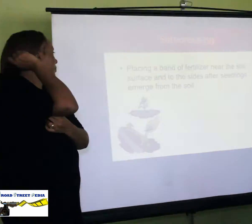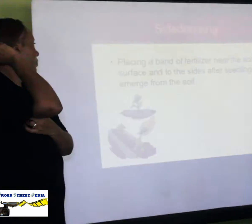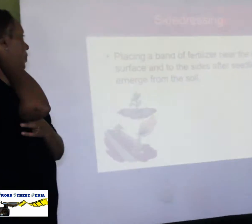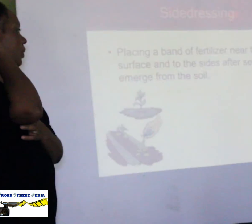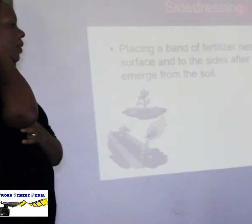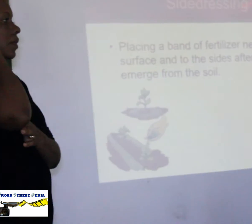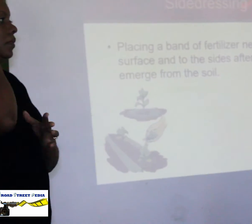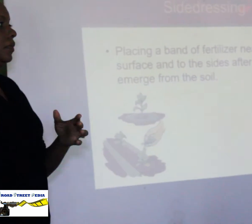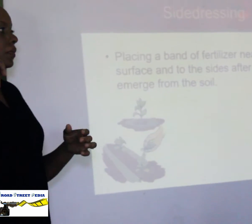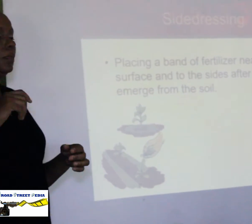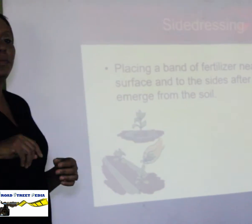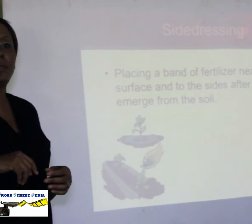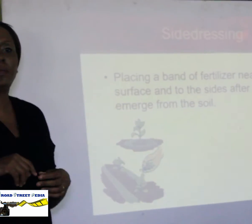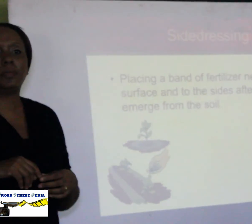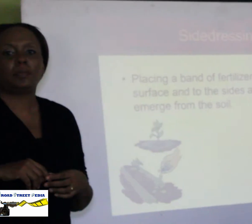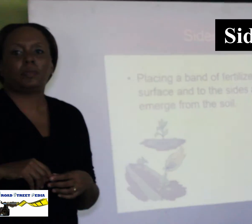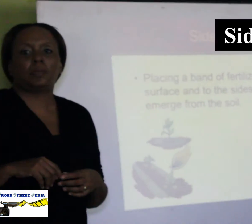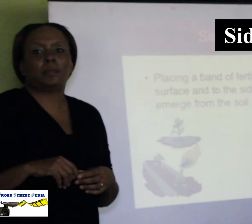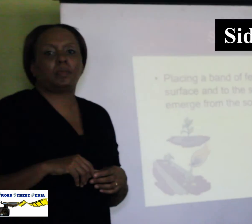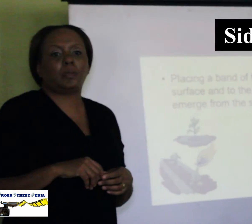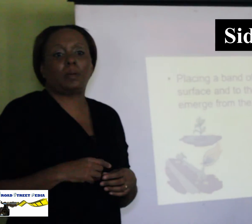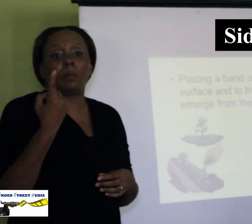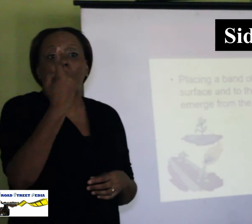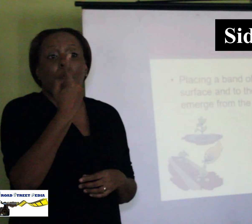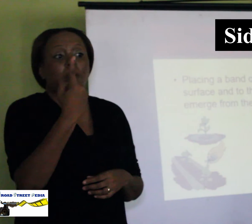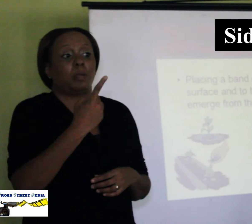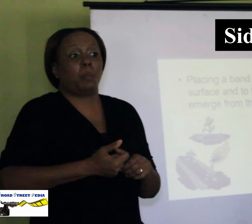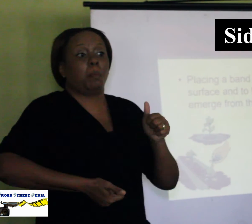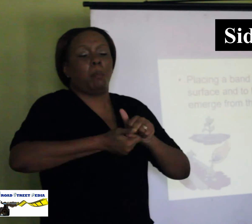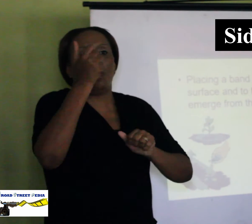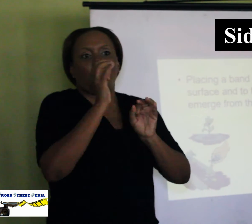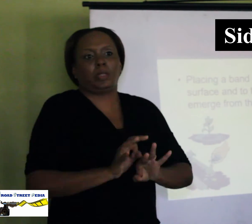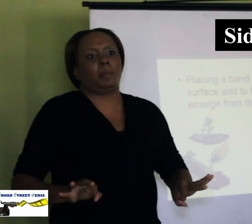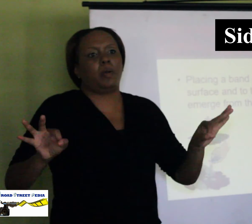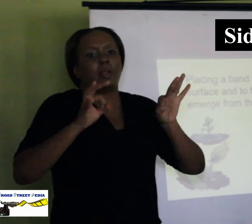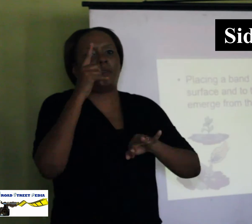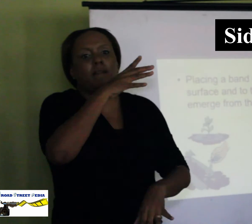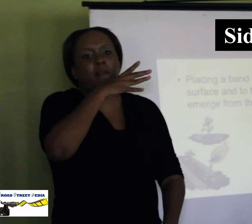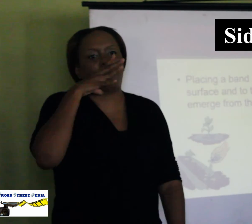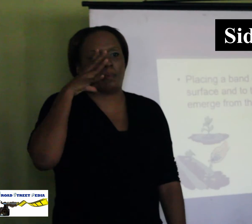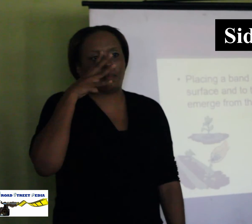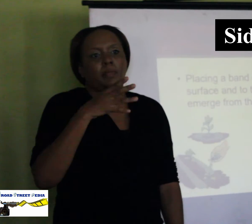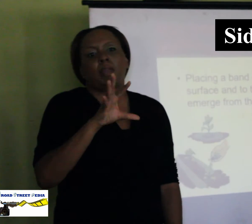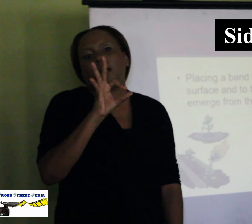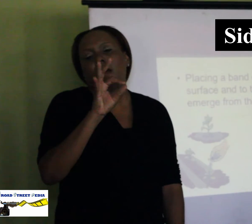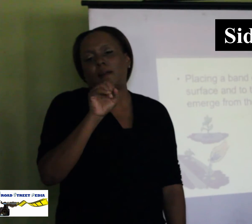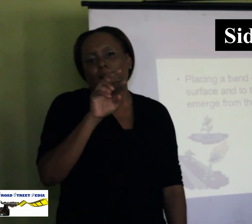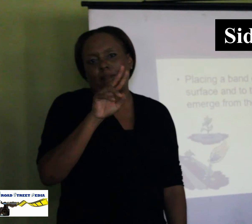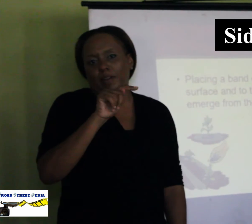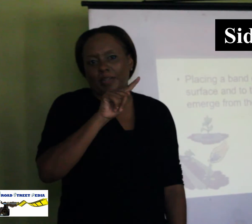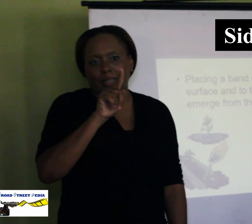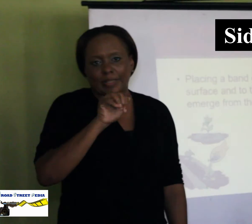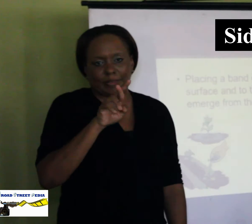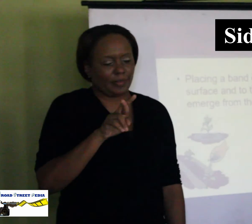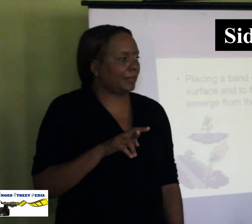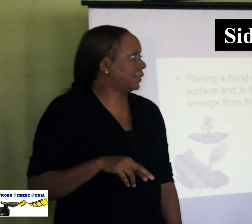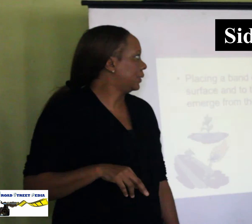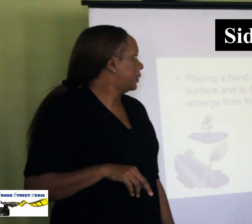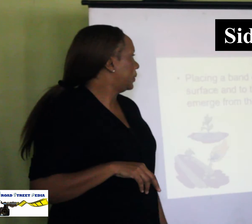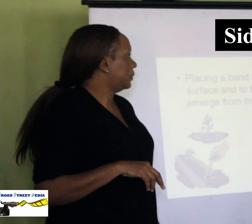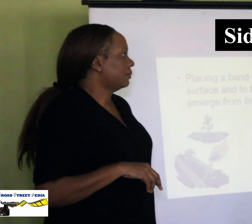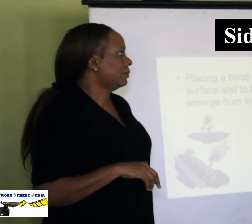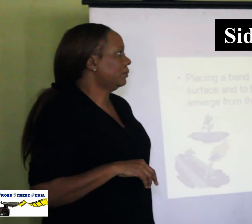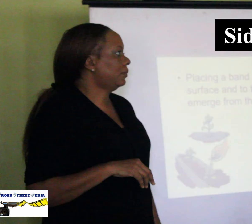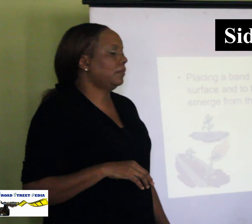Okay. It is one of the most important components of farming is your fertilizing, right? Many people